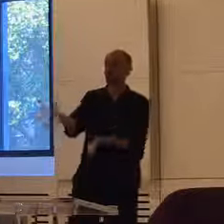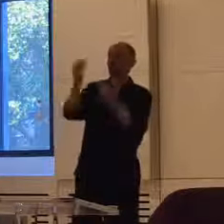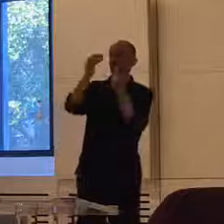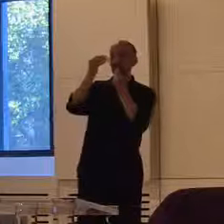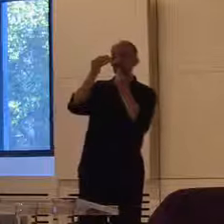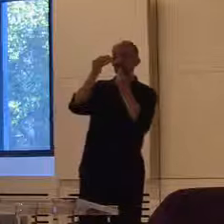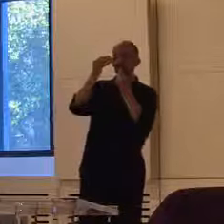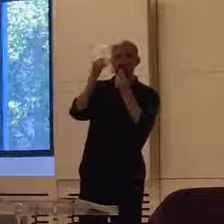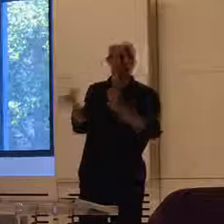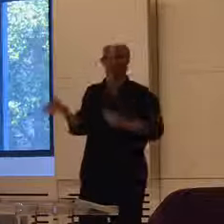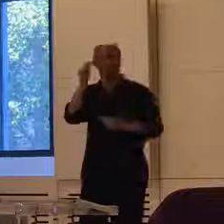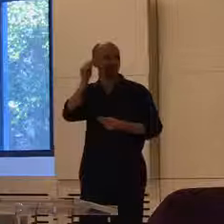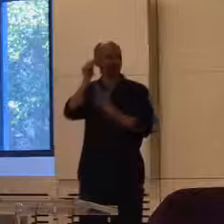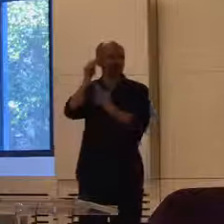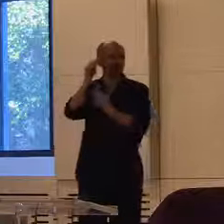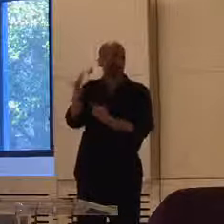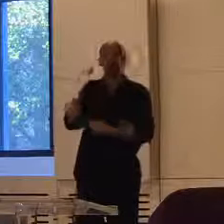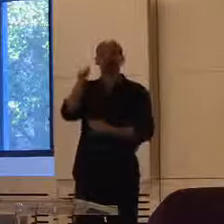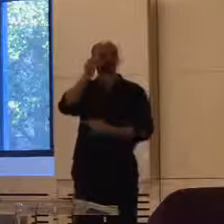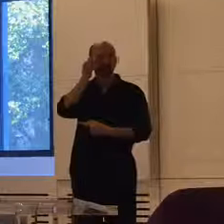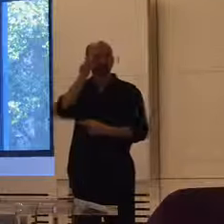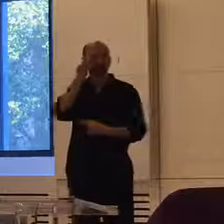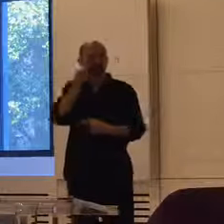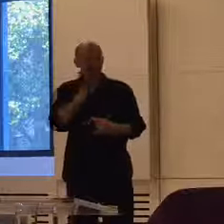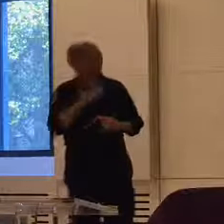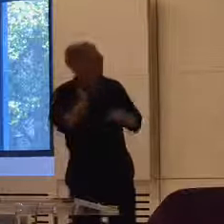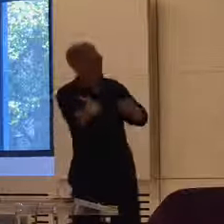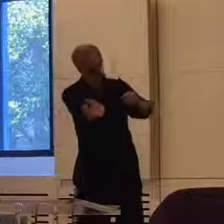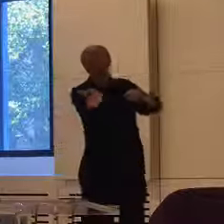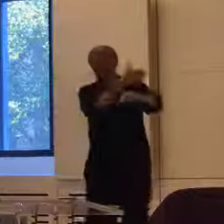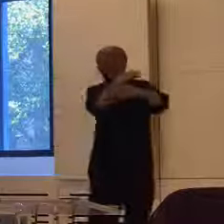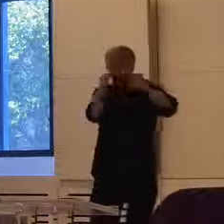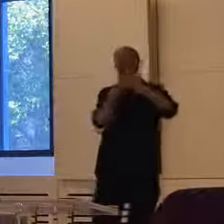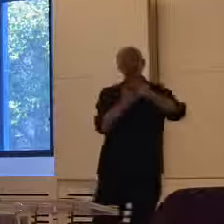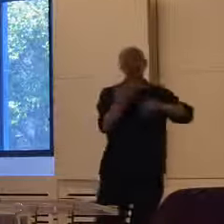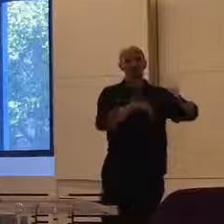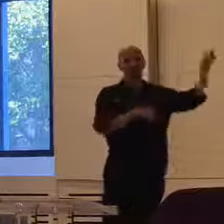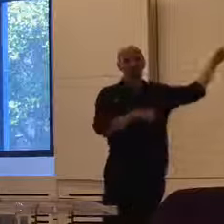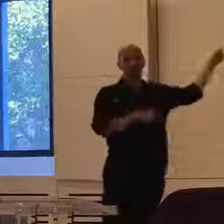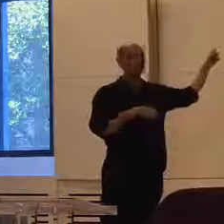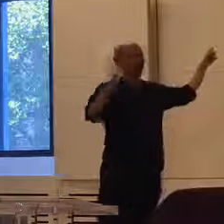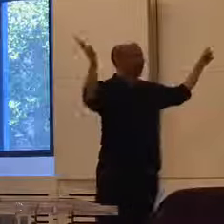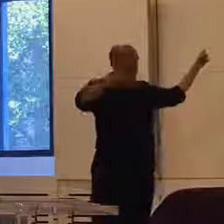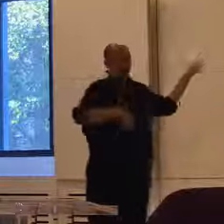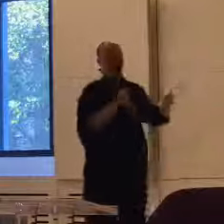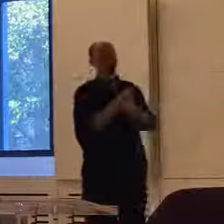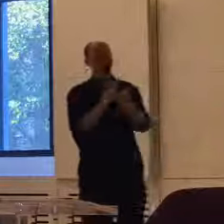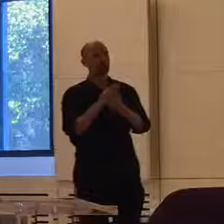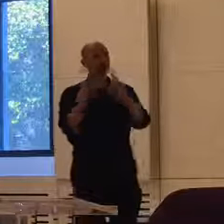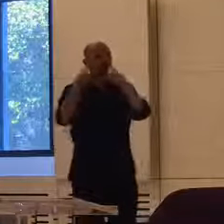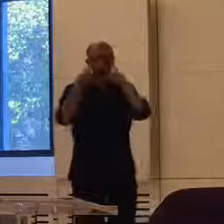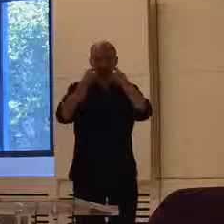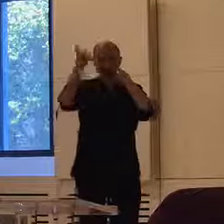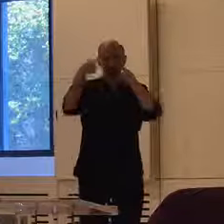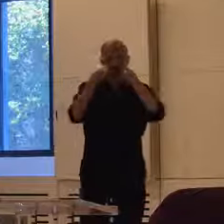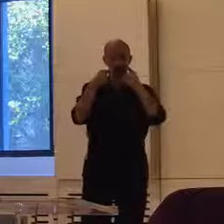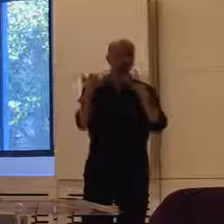their eyes. So their ears aren't very good, but their eyes are great. So all the papers before talk about